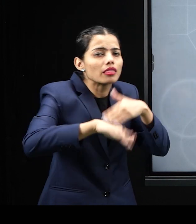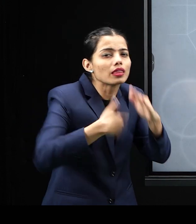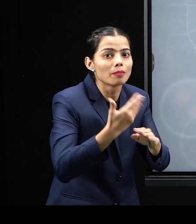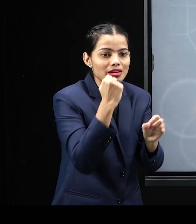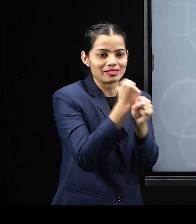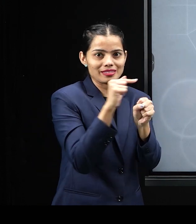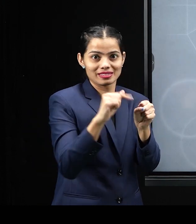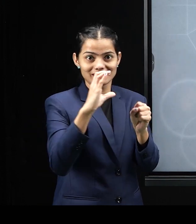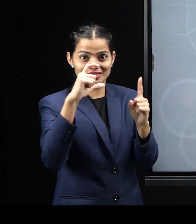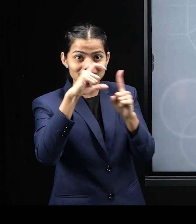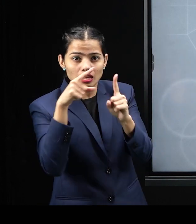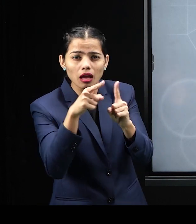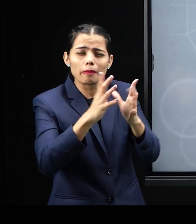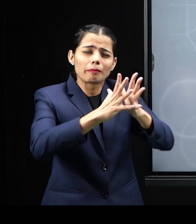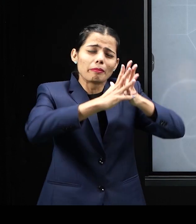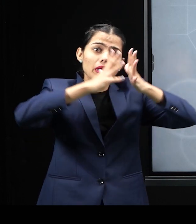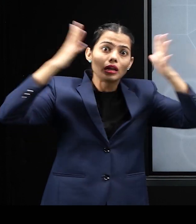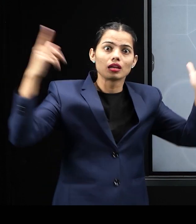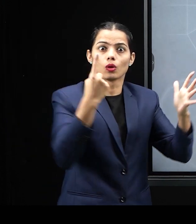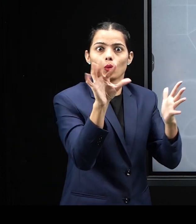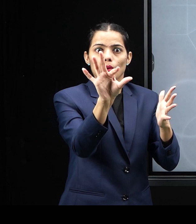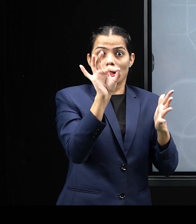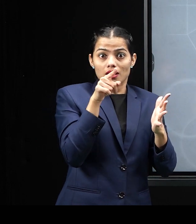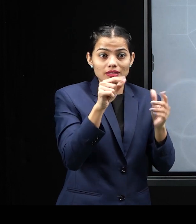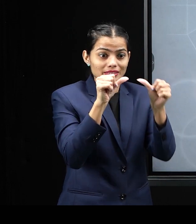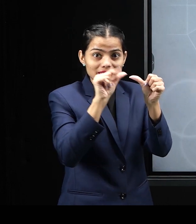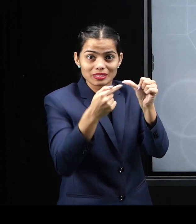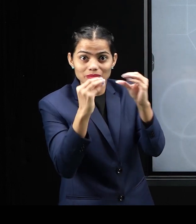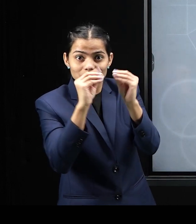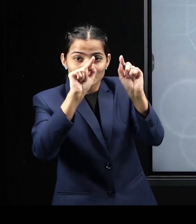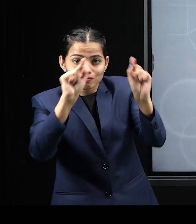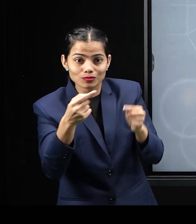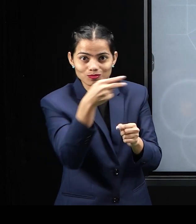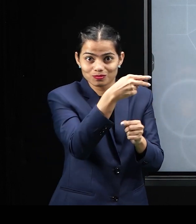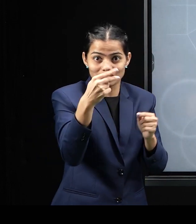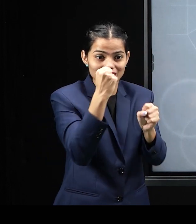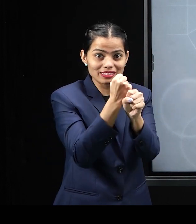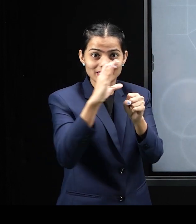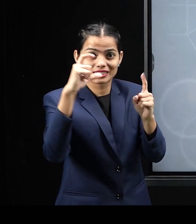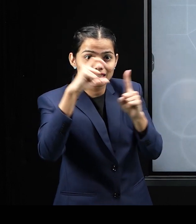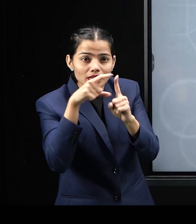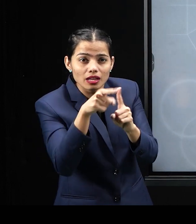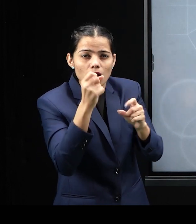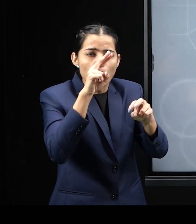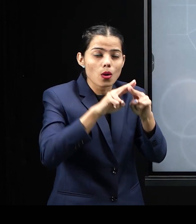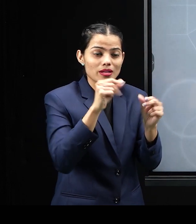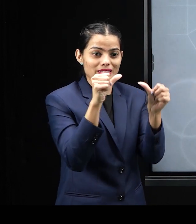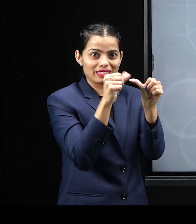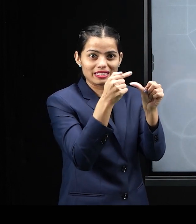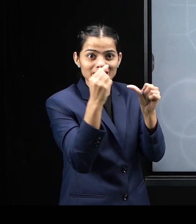B, then GCD of A and B is equal to GCD of A minus B